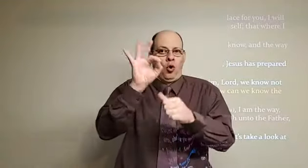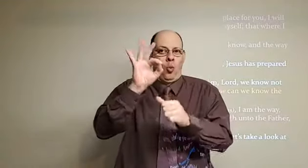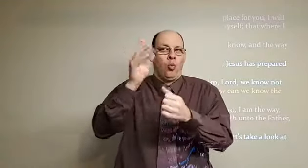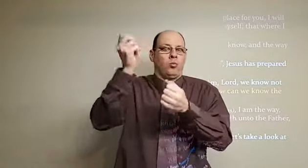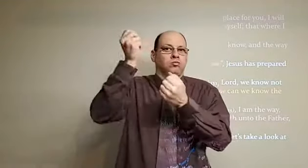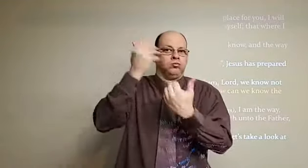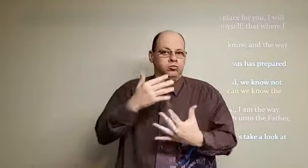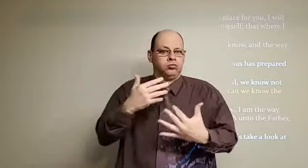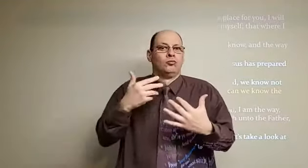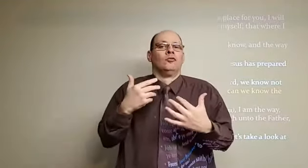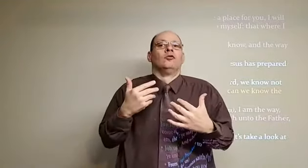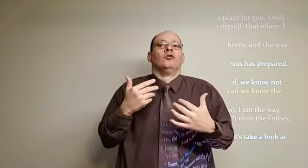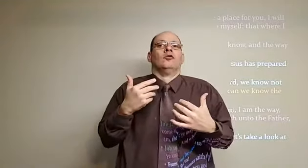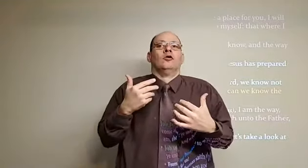I had received the gift of the Holy Ghost